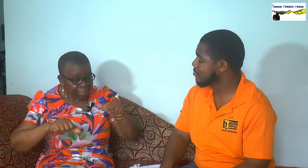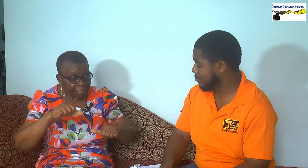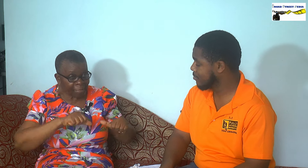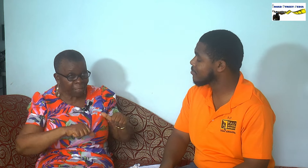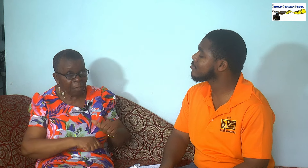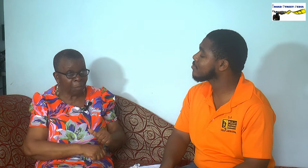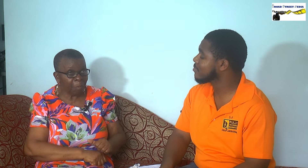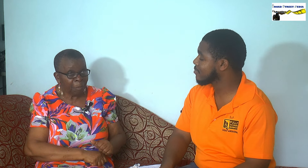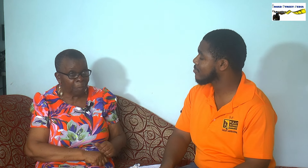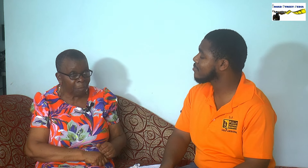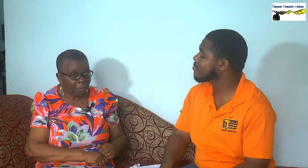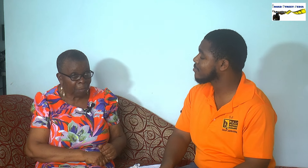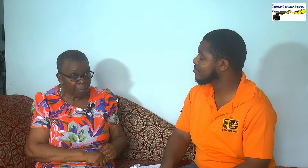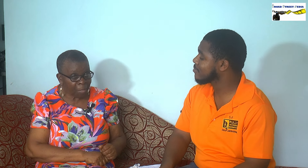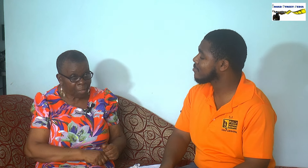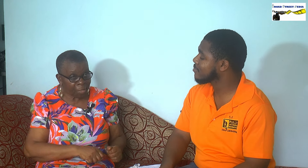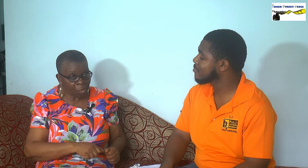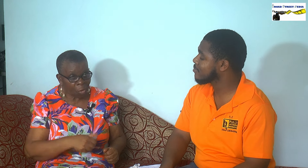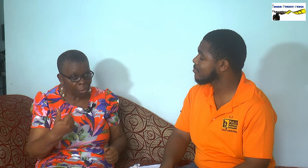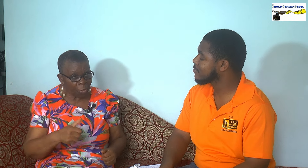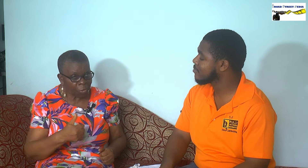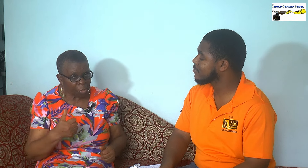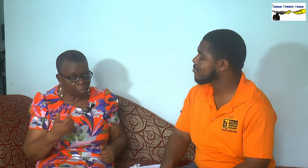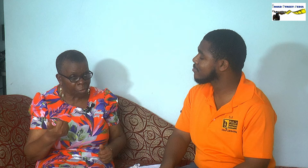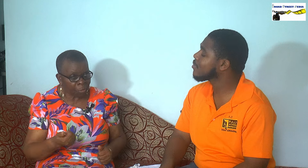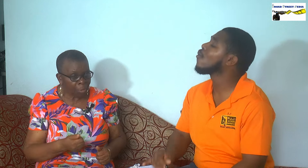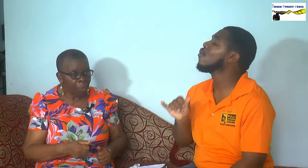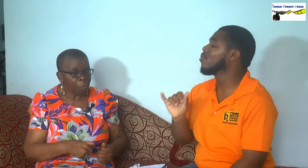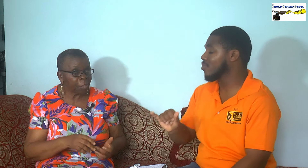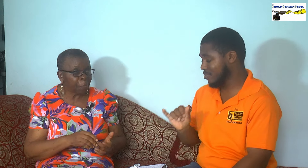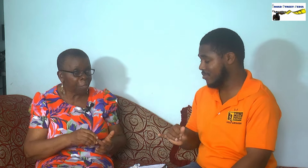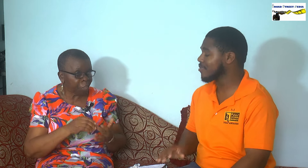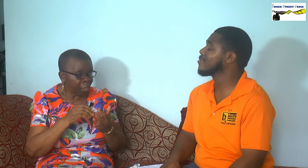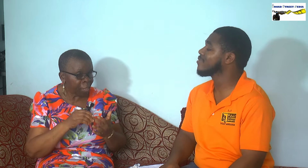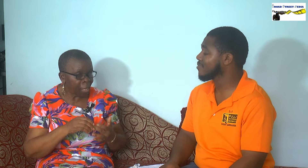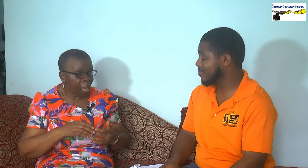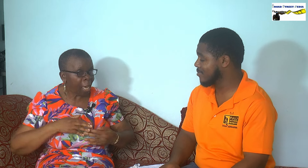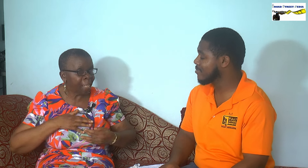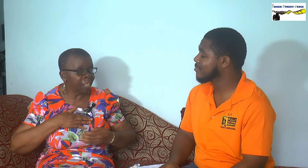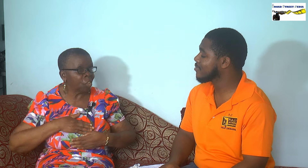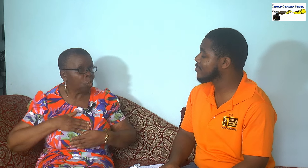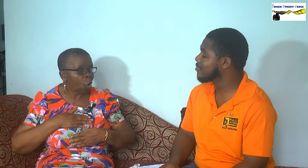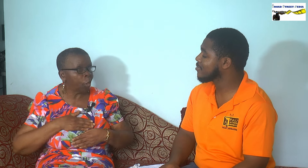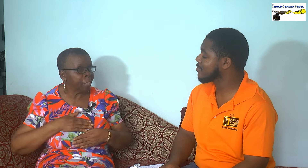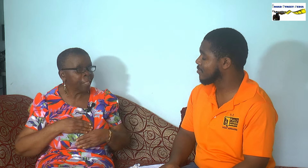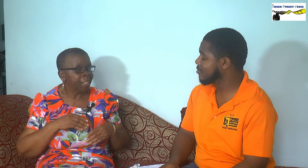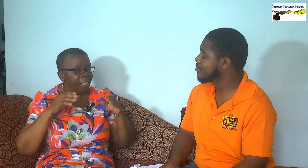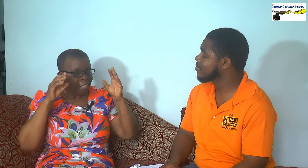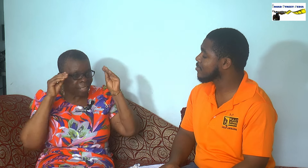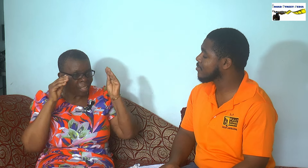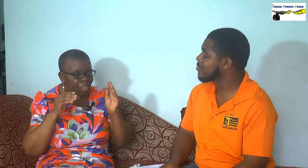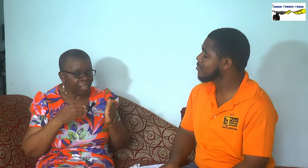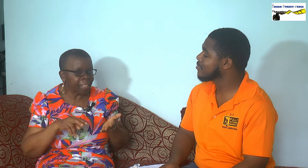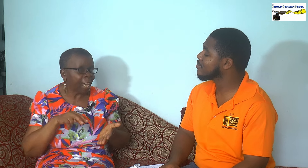science, and the other sort of. Especially, I enjoyed teaching